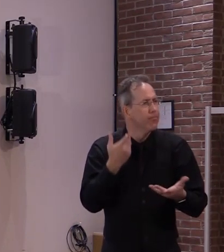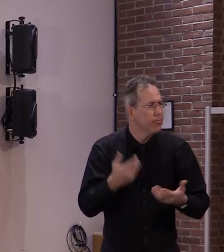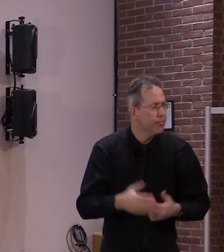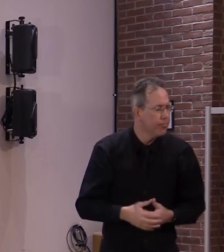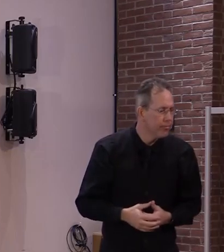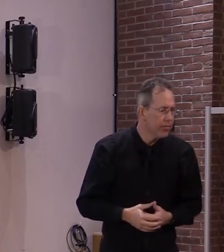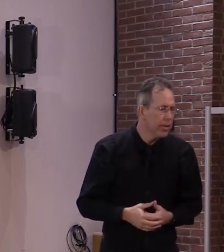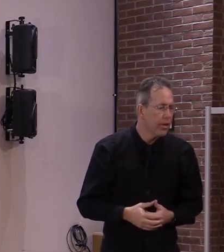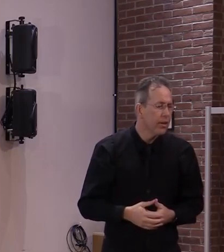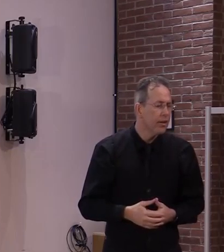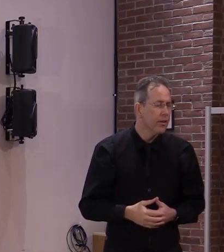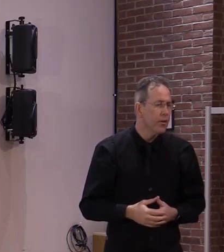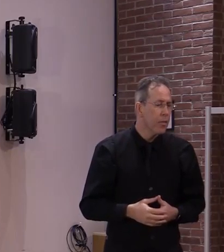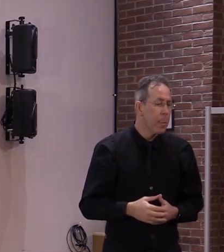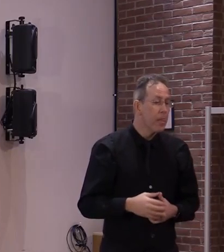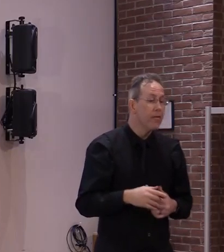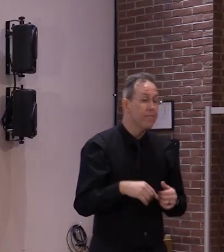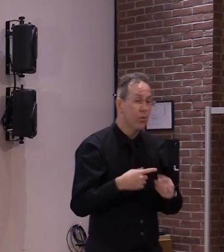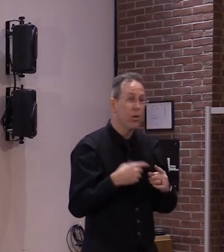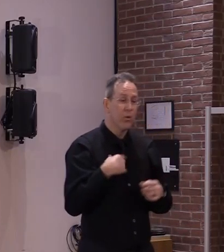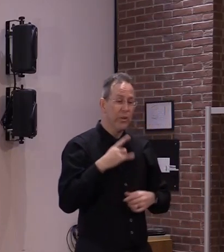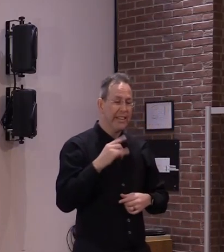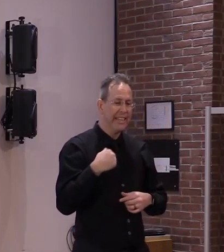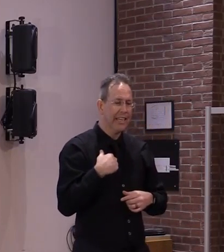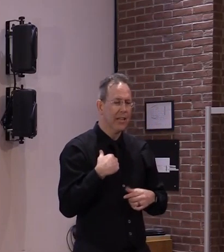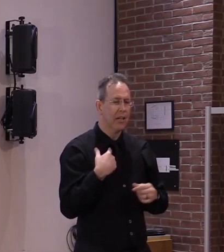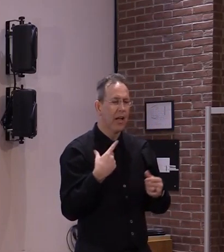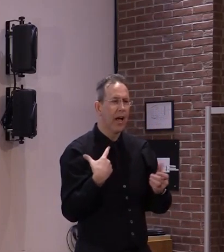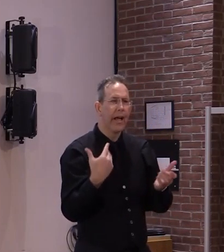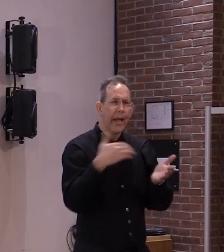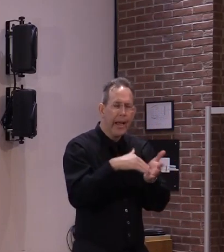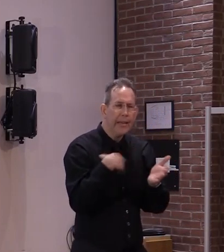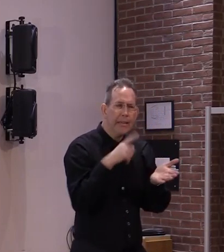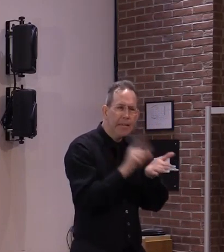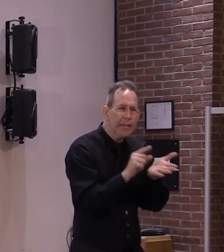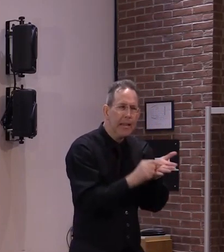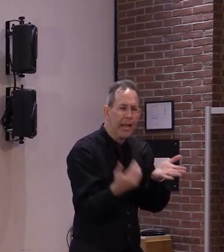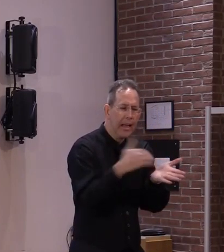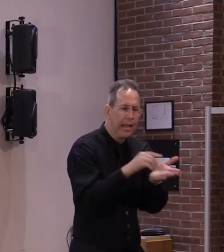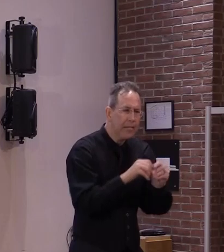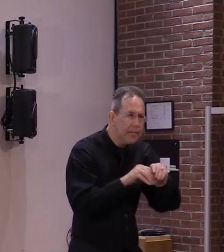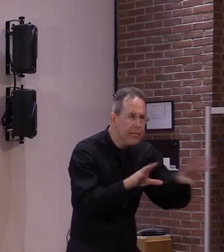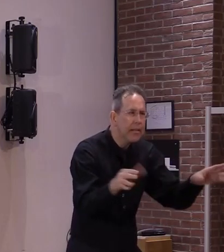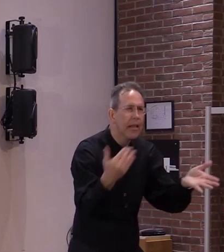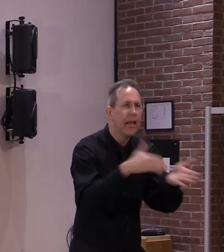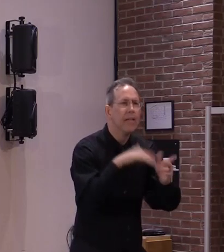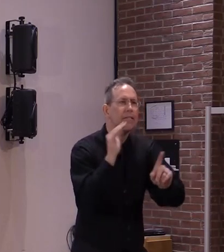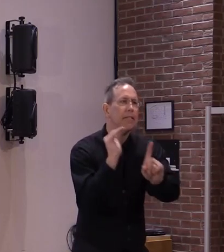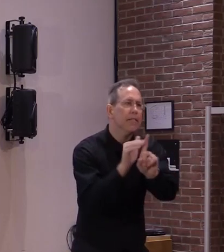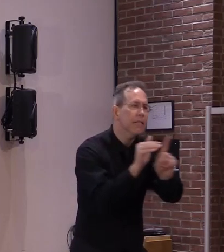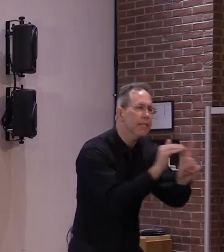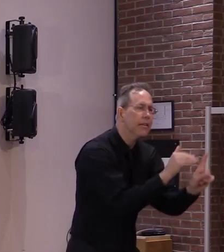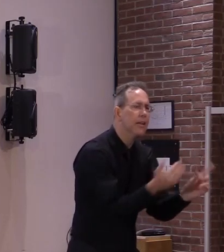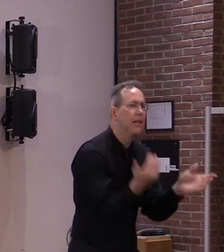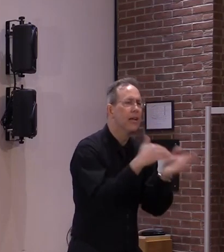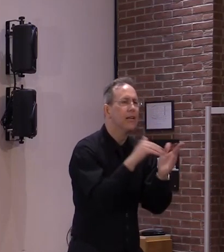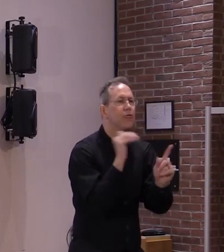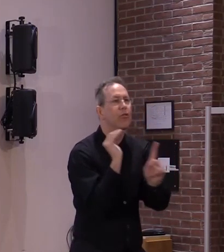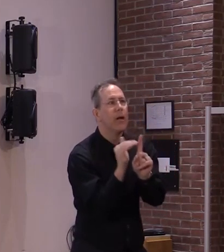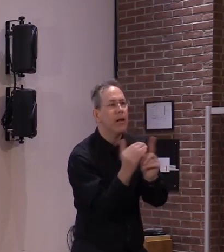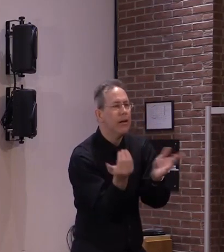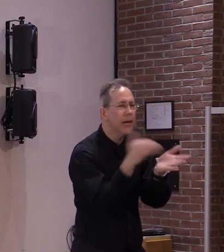clearly understand, and we have urged from the podium, as we have urged people that are